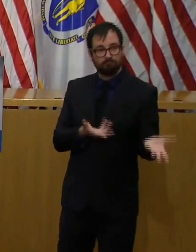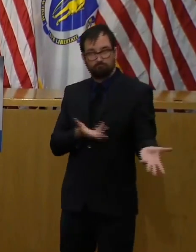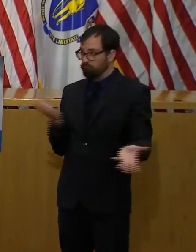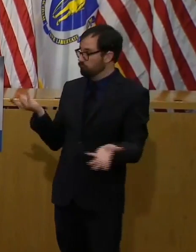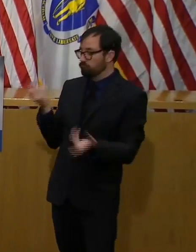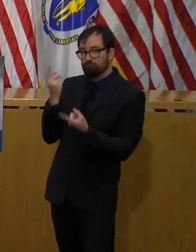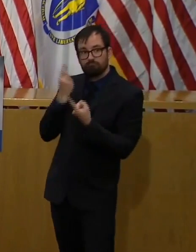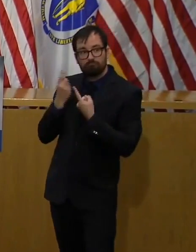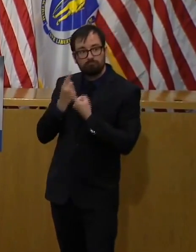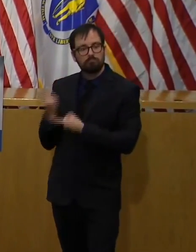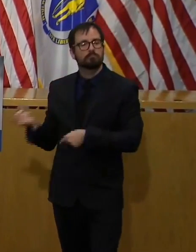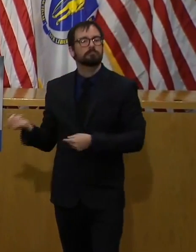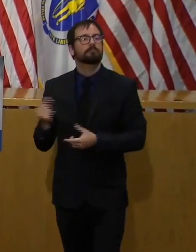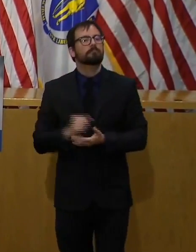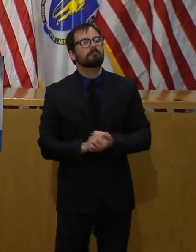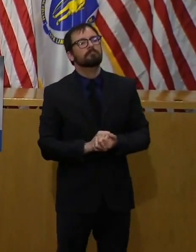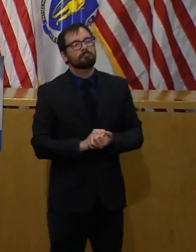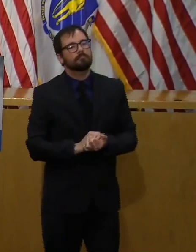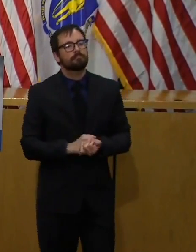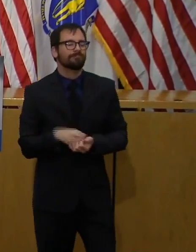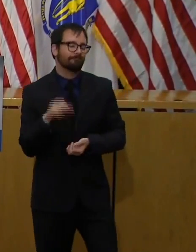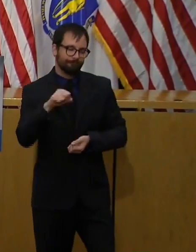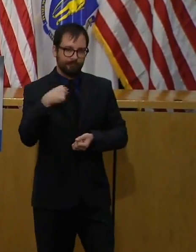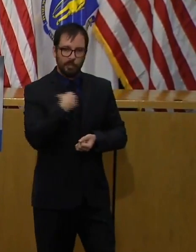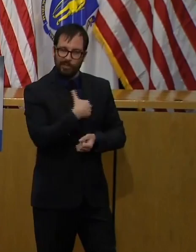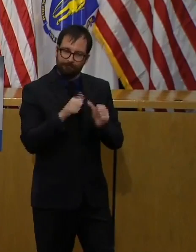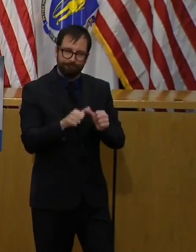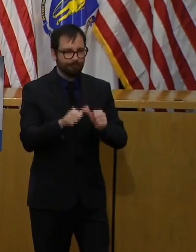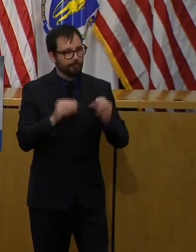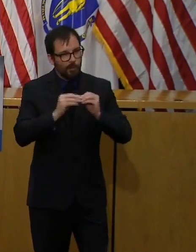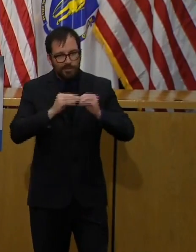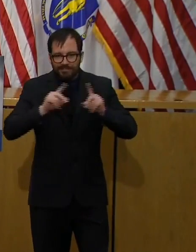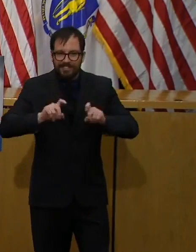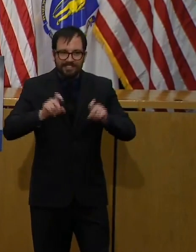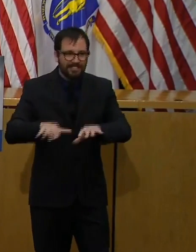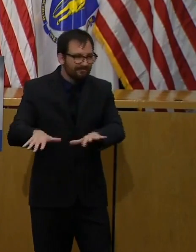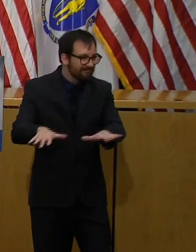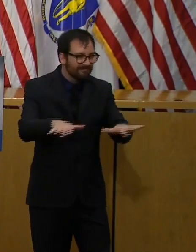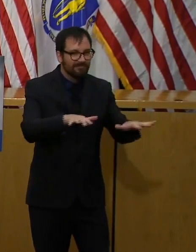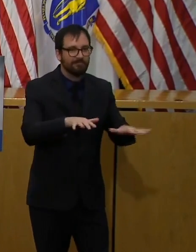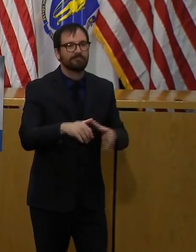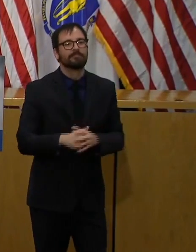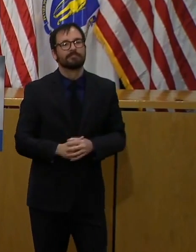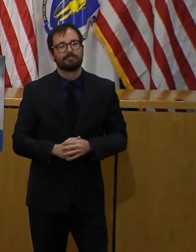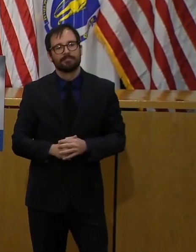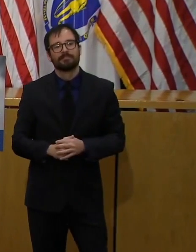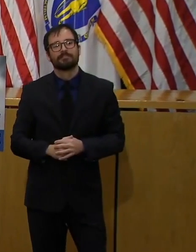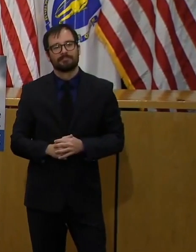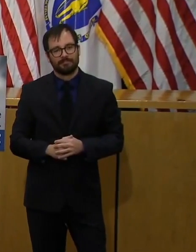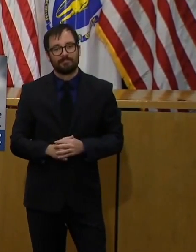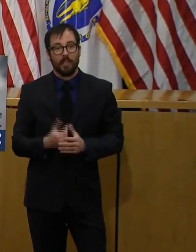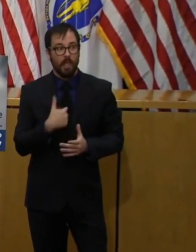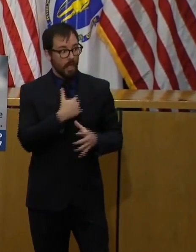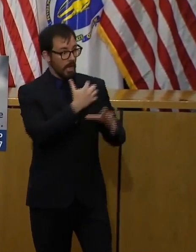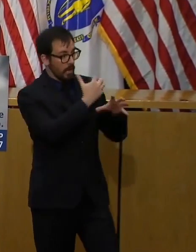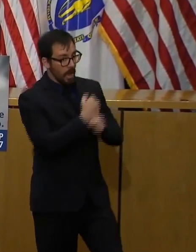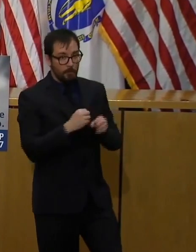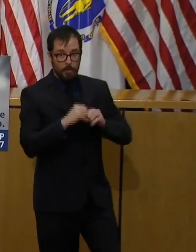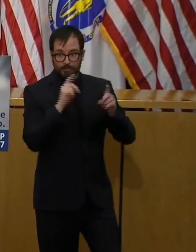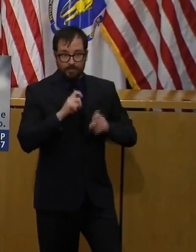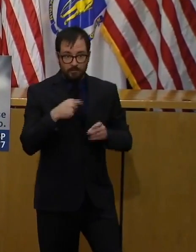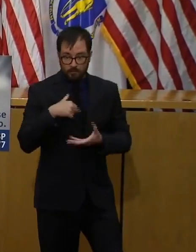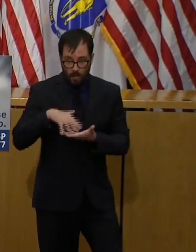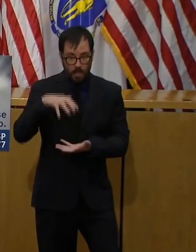tubes for all the testing, and we're working hard through our community health centers to try to push out testing as much as possible, because community health centers are